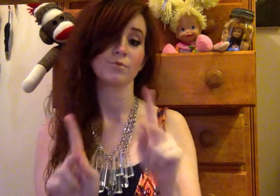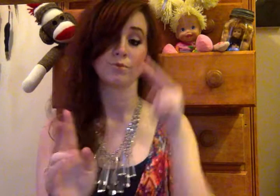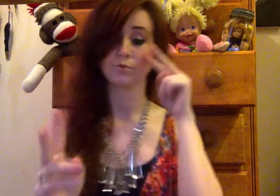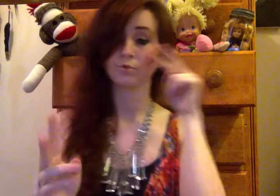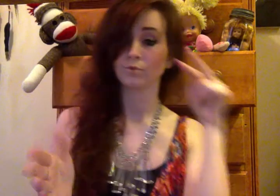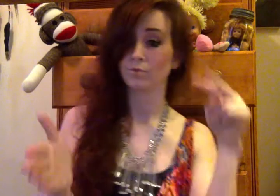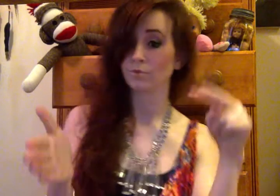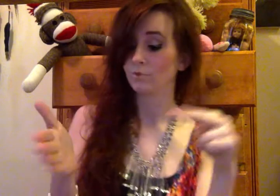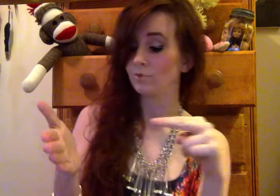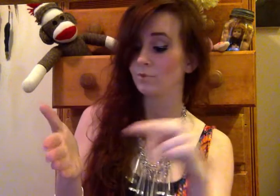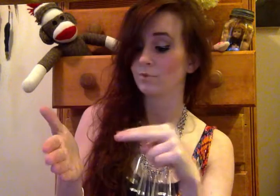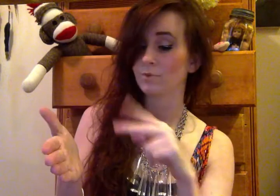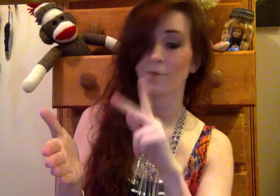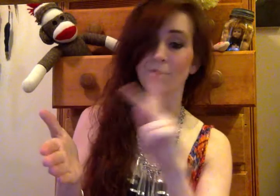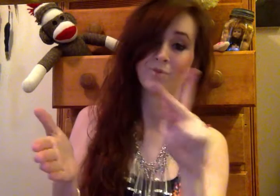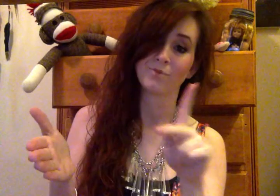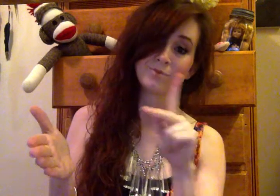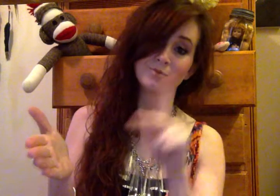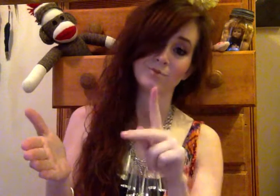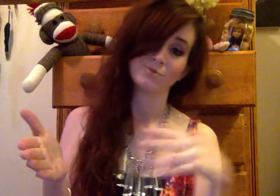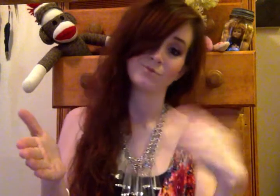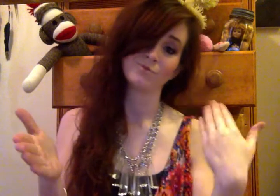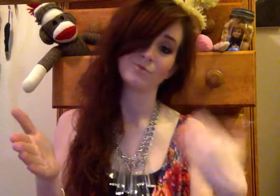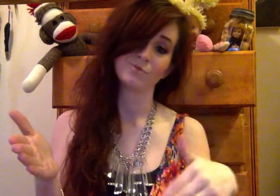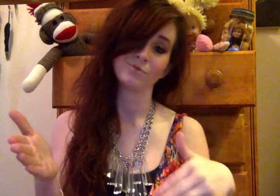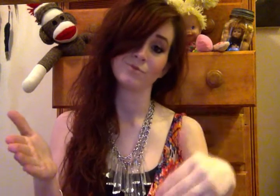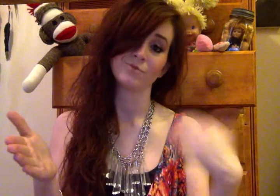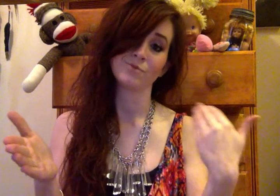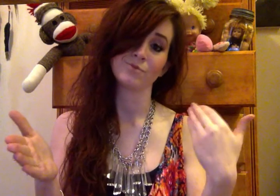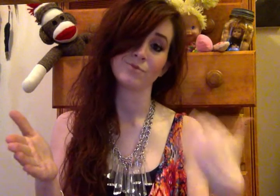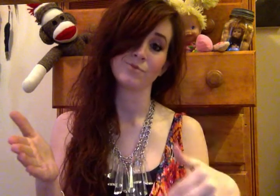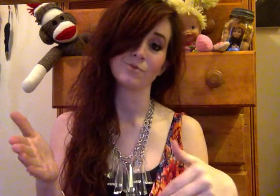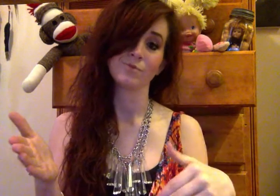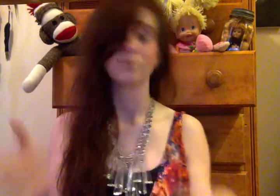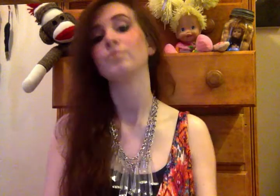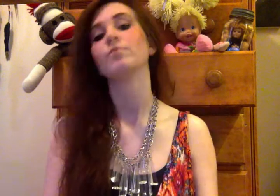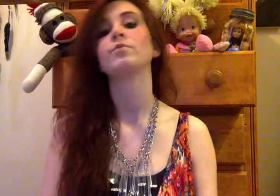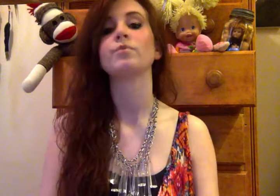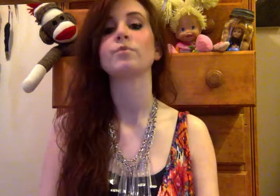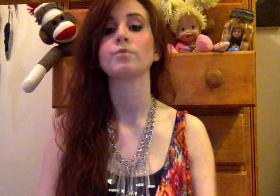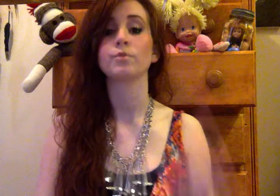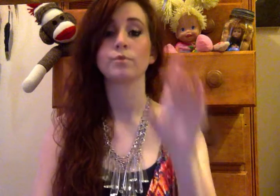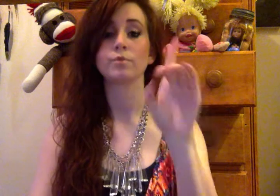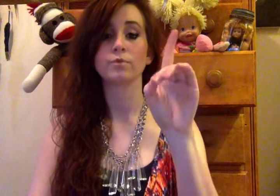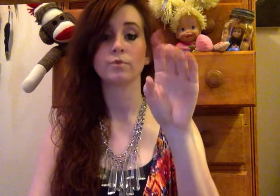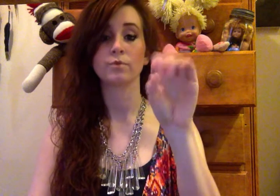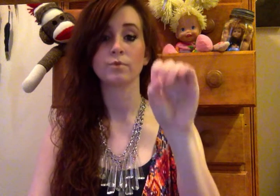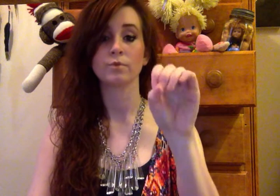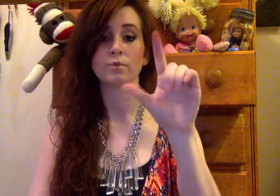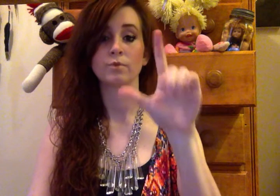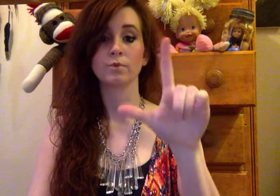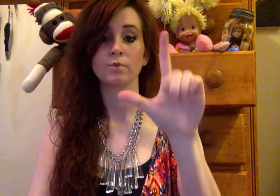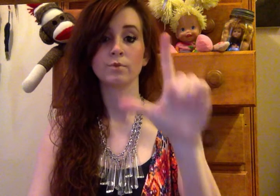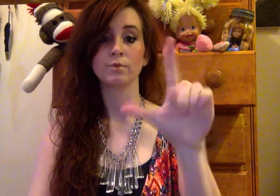that we're perfect Please don't let them look through the cracks D-O-L-L-H-O